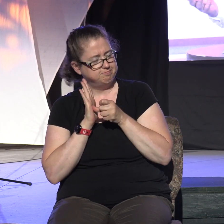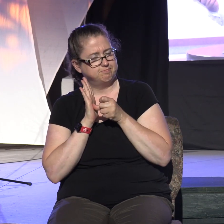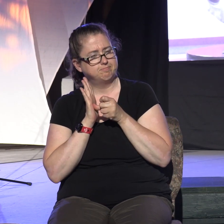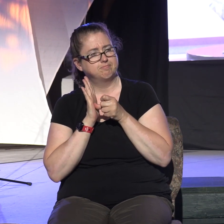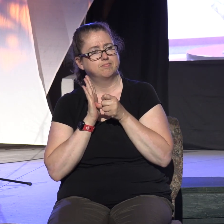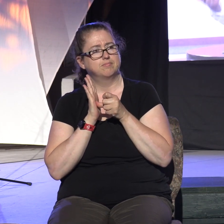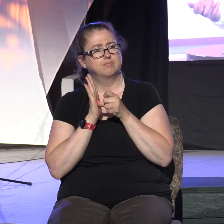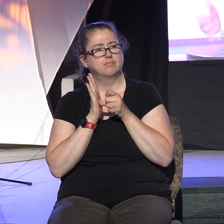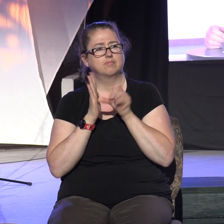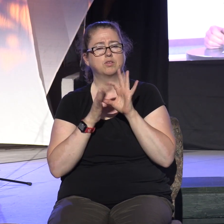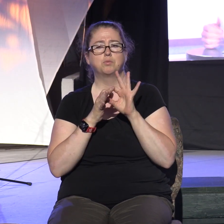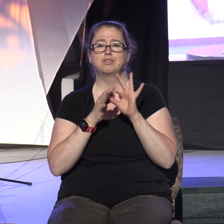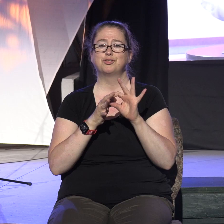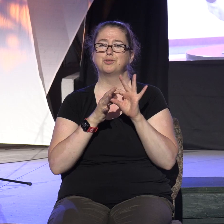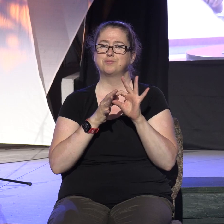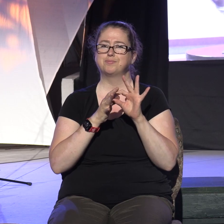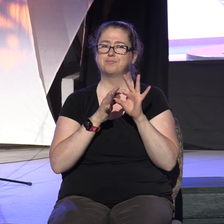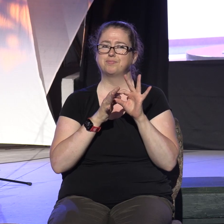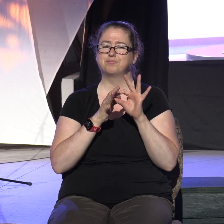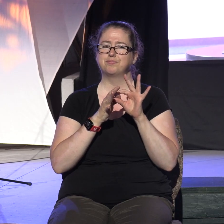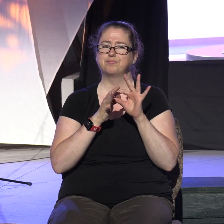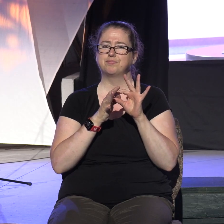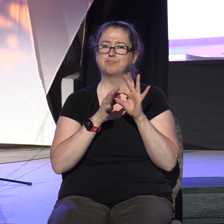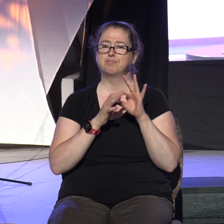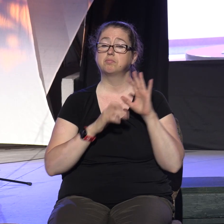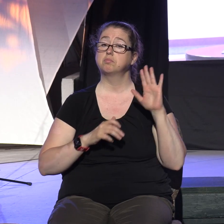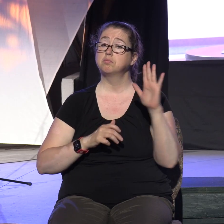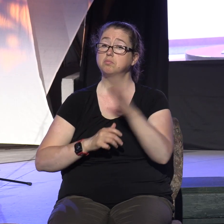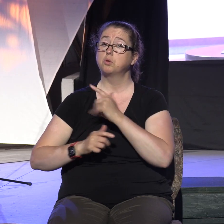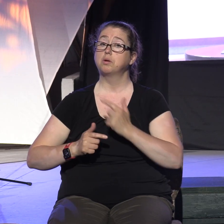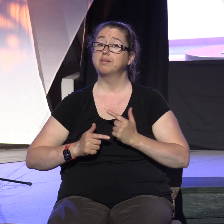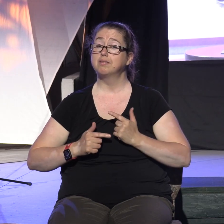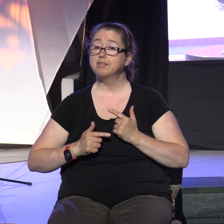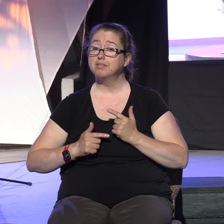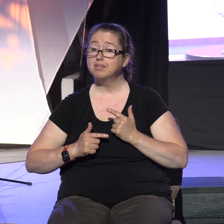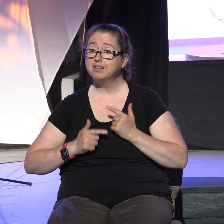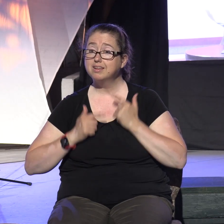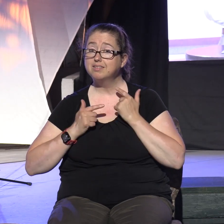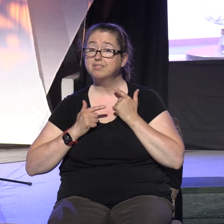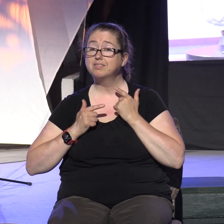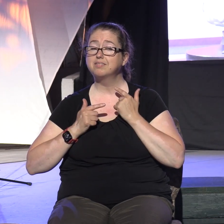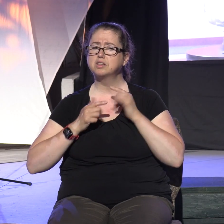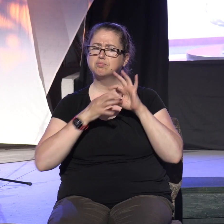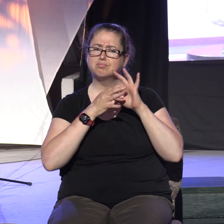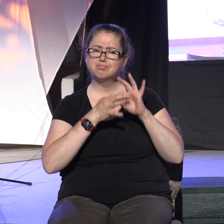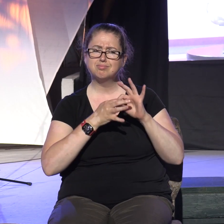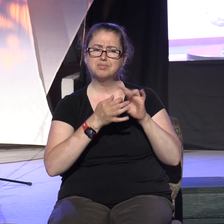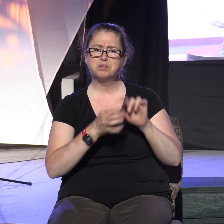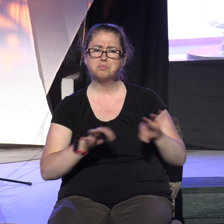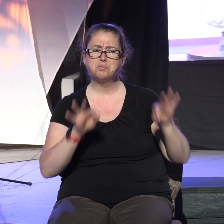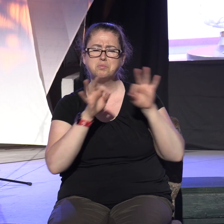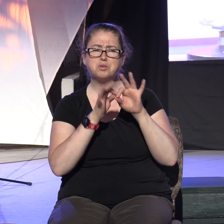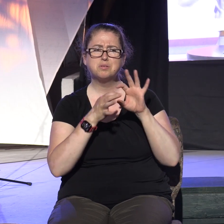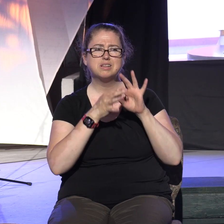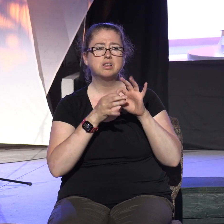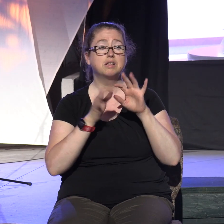with your family, with your church family, with your community, with God. Enjoy